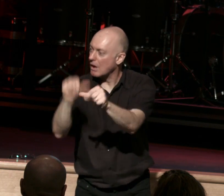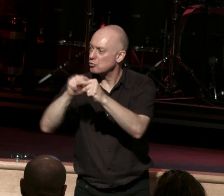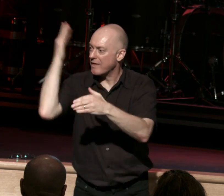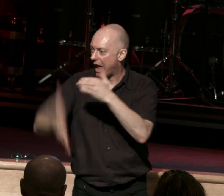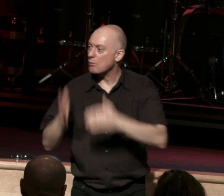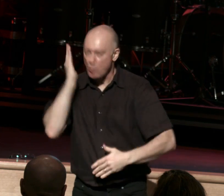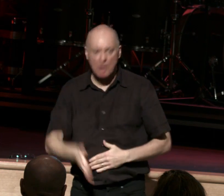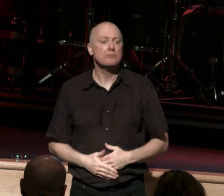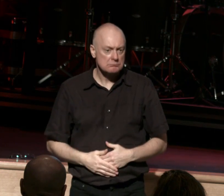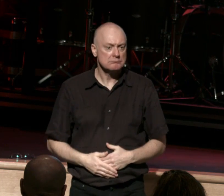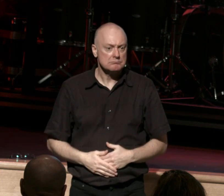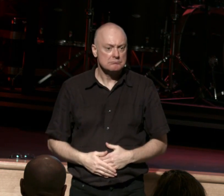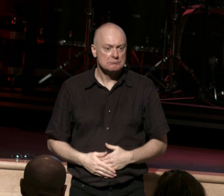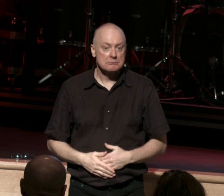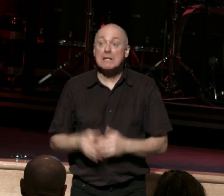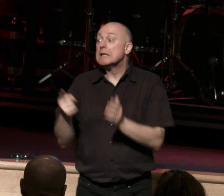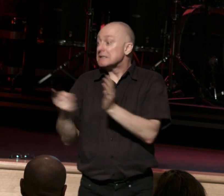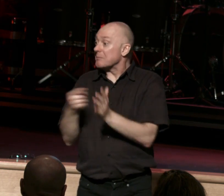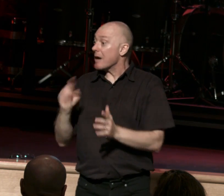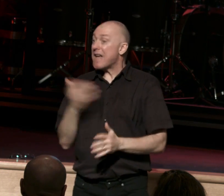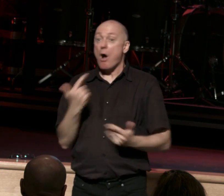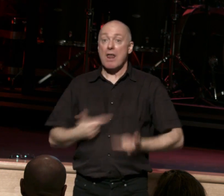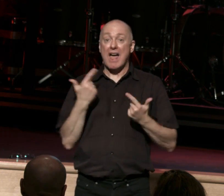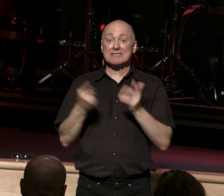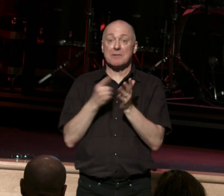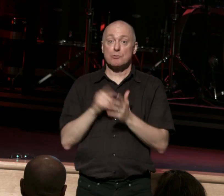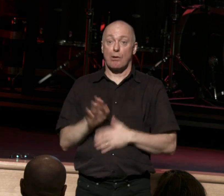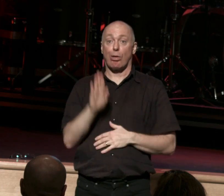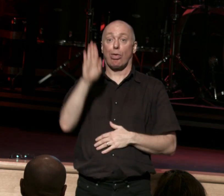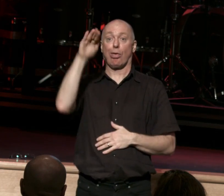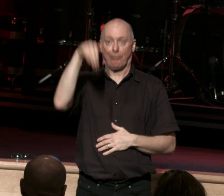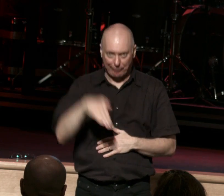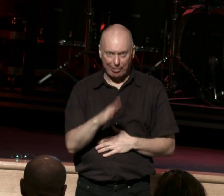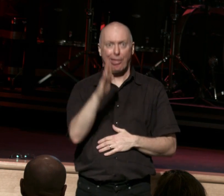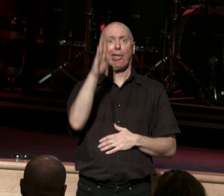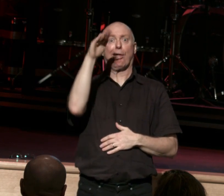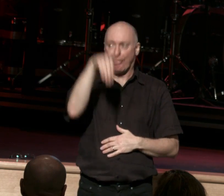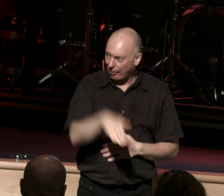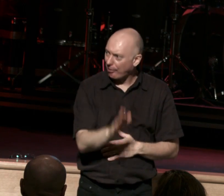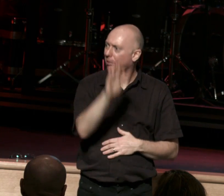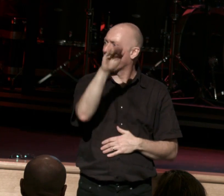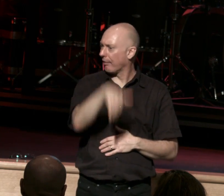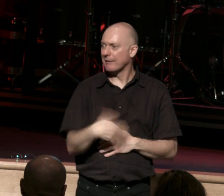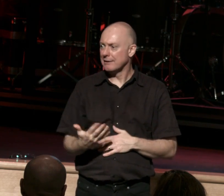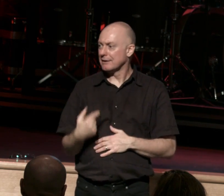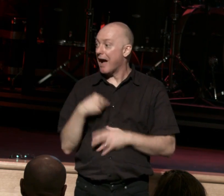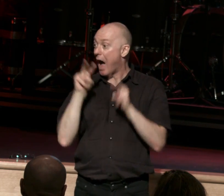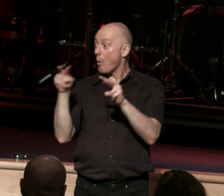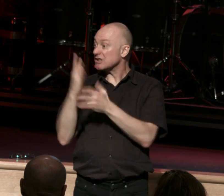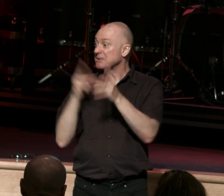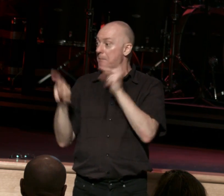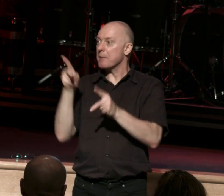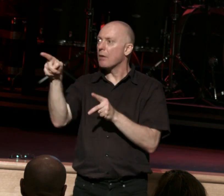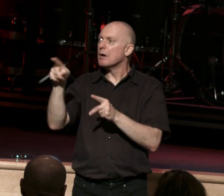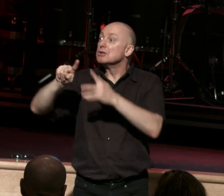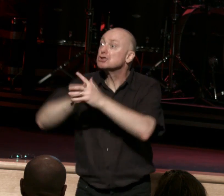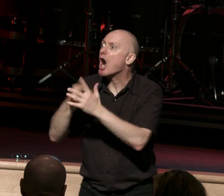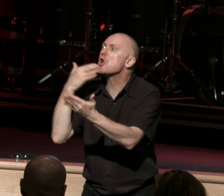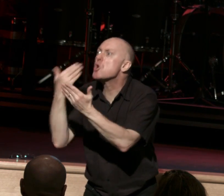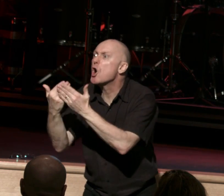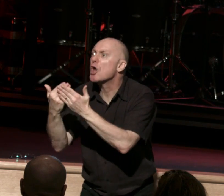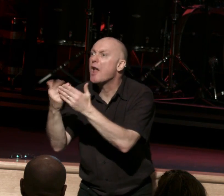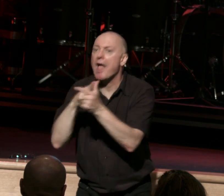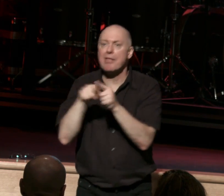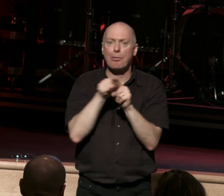to the end. Now, we have good seasons and bad seasons. There are times where things are going really well and times where things. I've watched people who